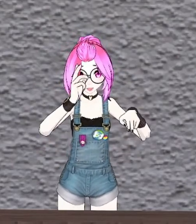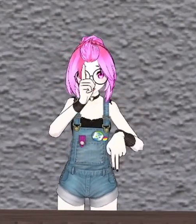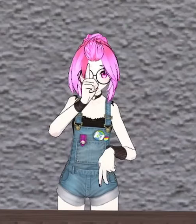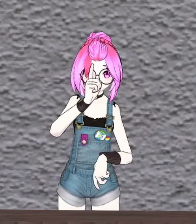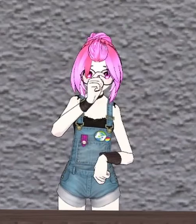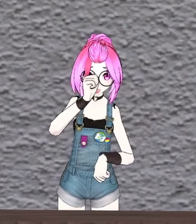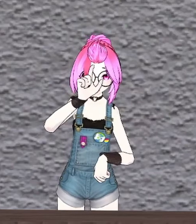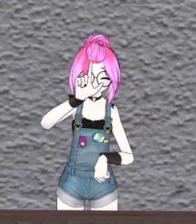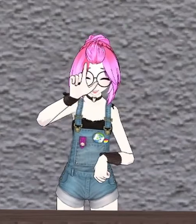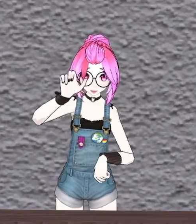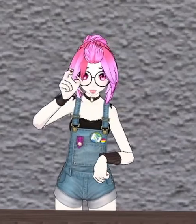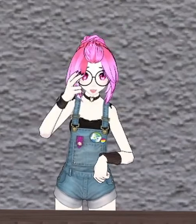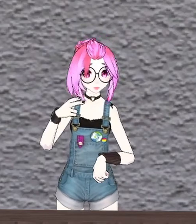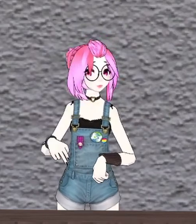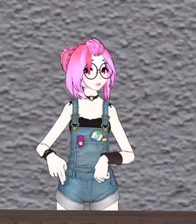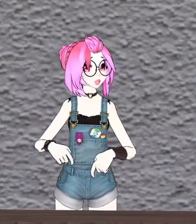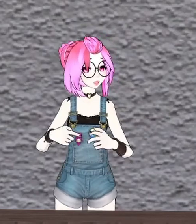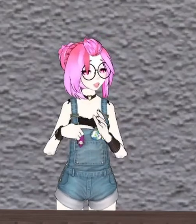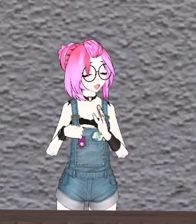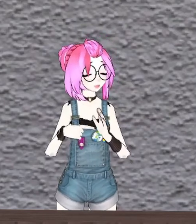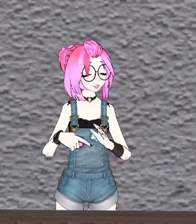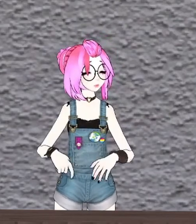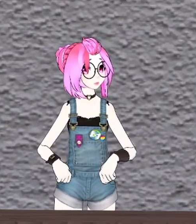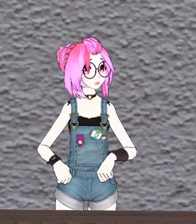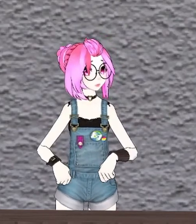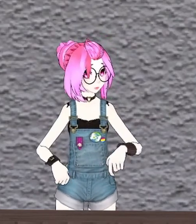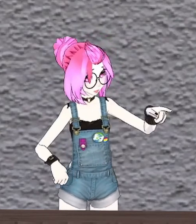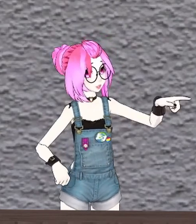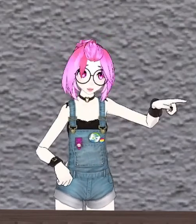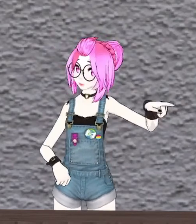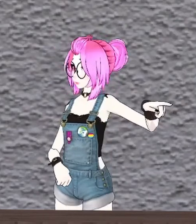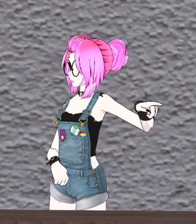Show me how to sign dollar. How do you sign dollar? Show me that. Yep.